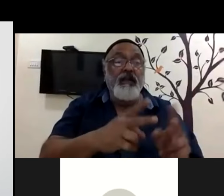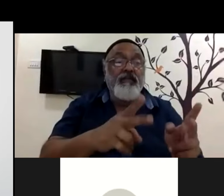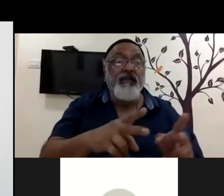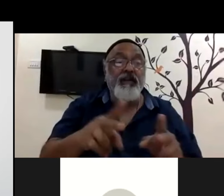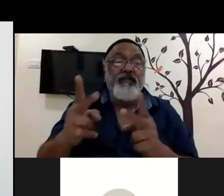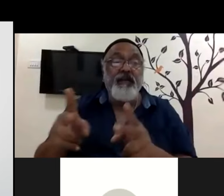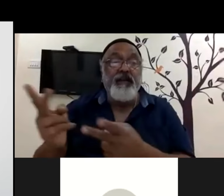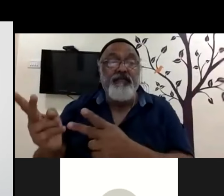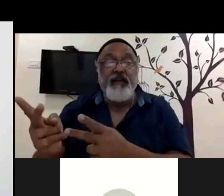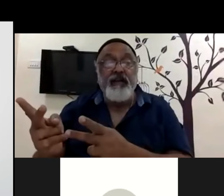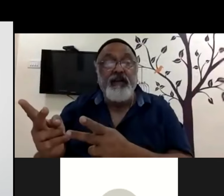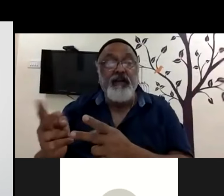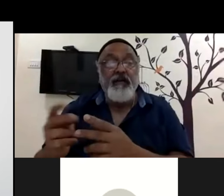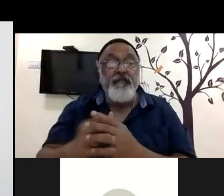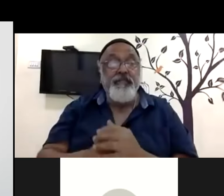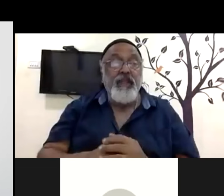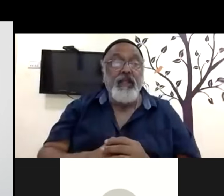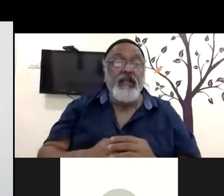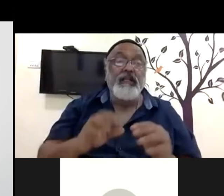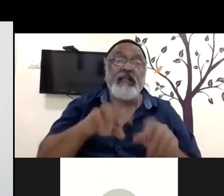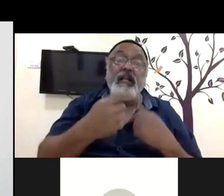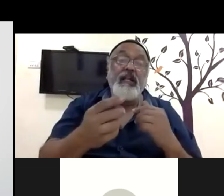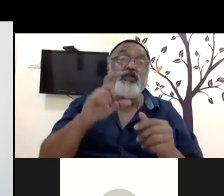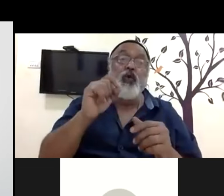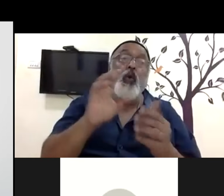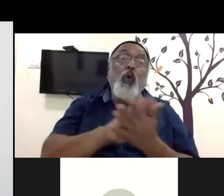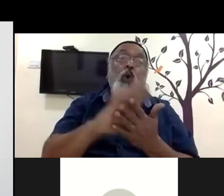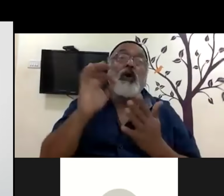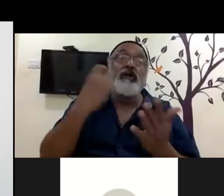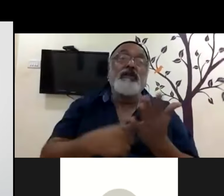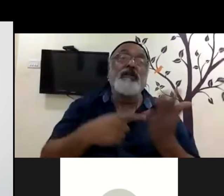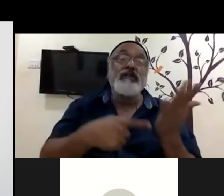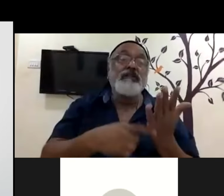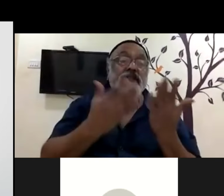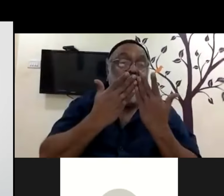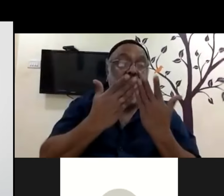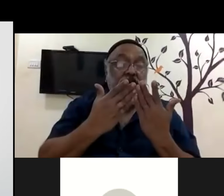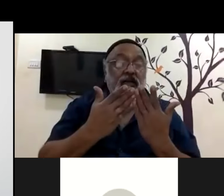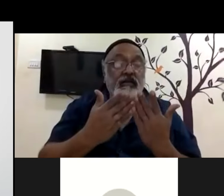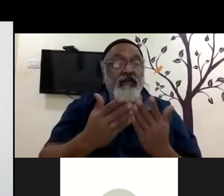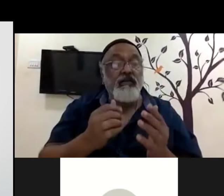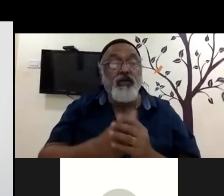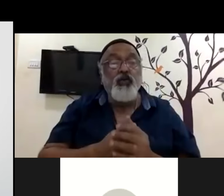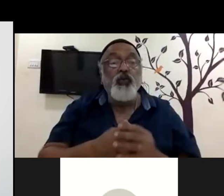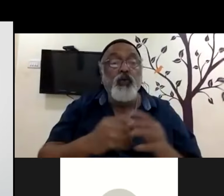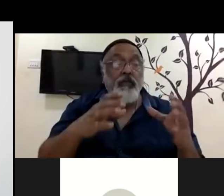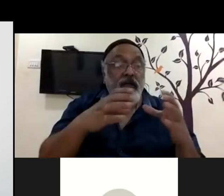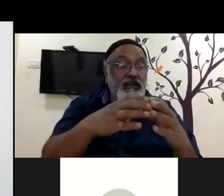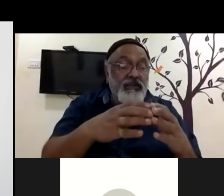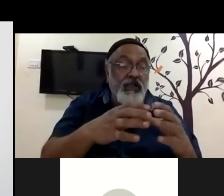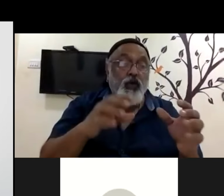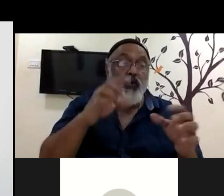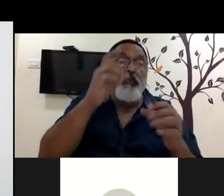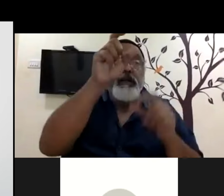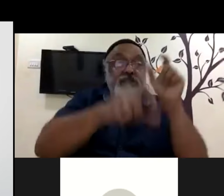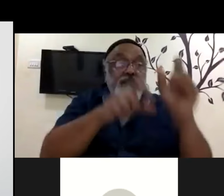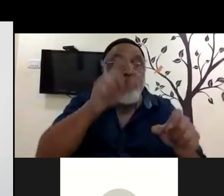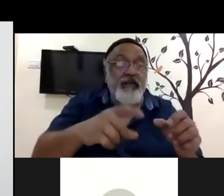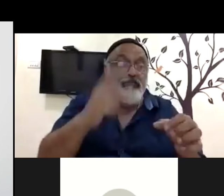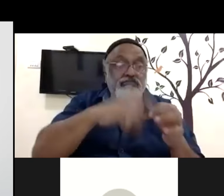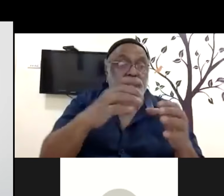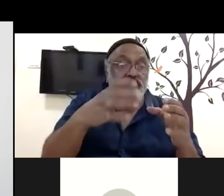Okay. Then there's a cohort study. A cohort study is where the participants of your research have a